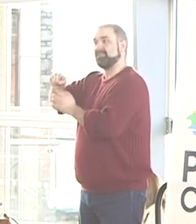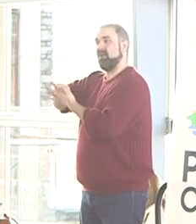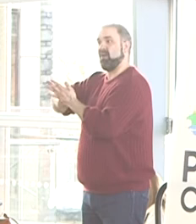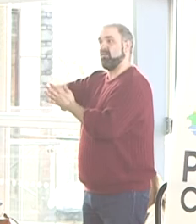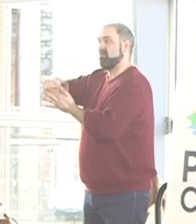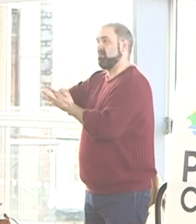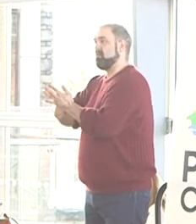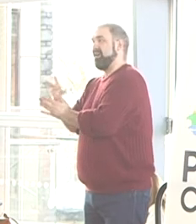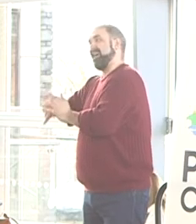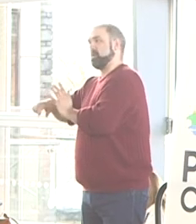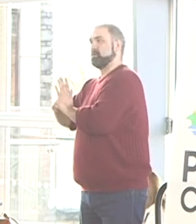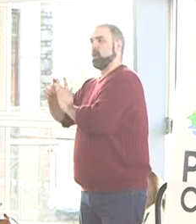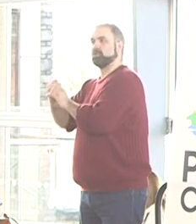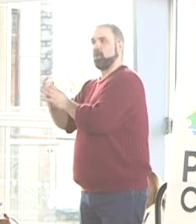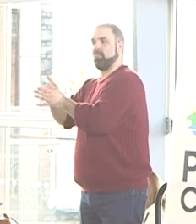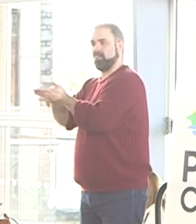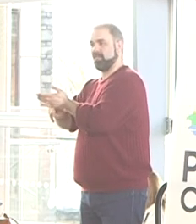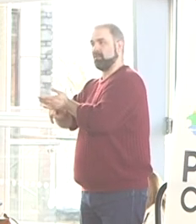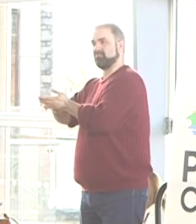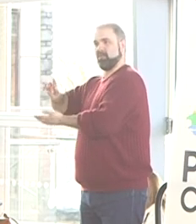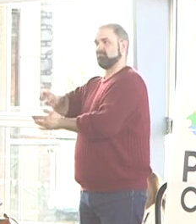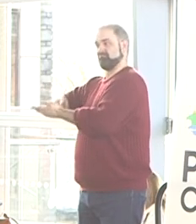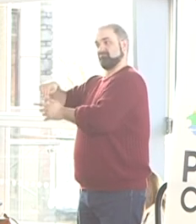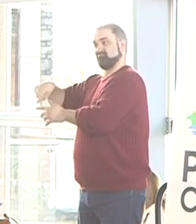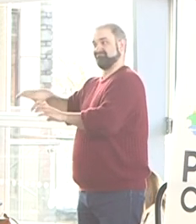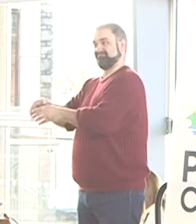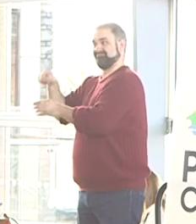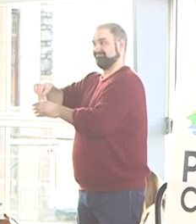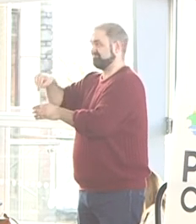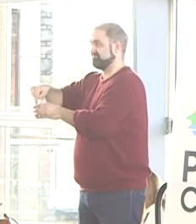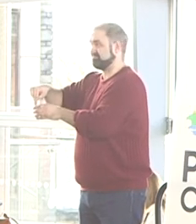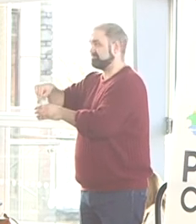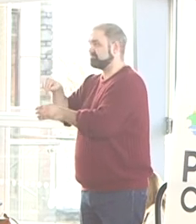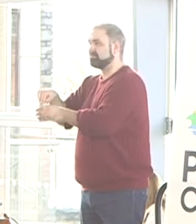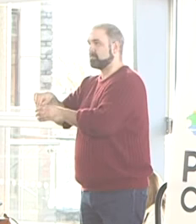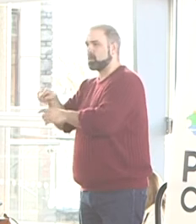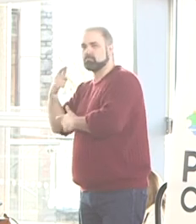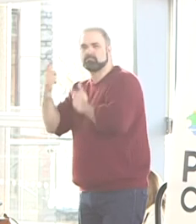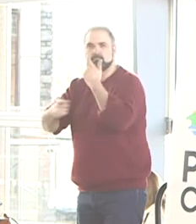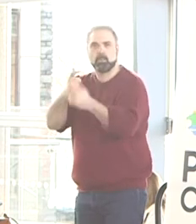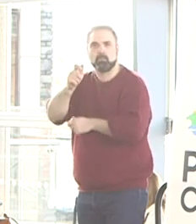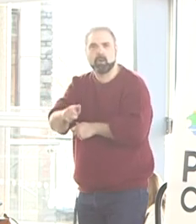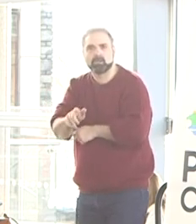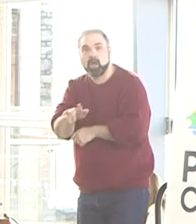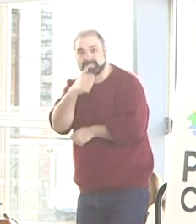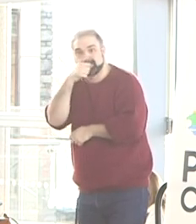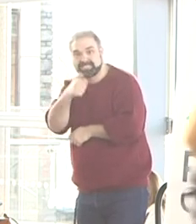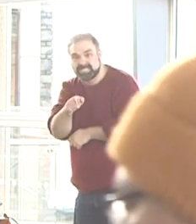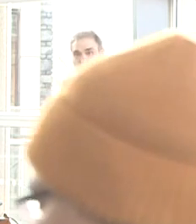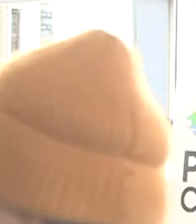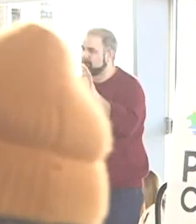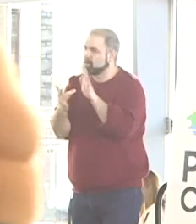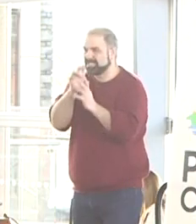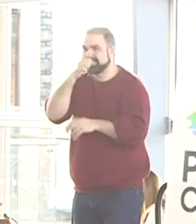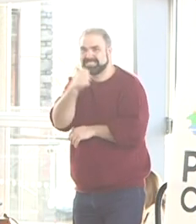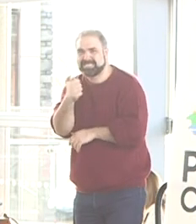were the Law Reform Committee. And they came along and they were looking for somebody who was 16. And it was important that they were 16